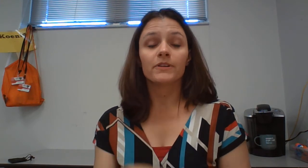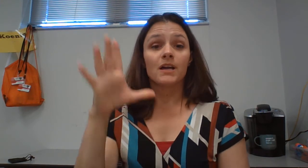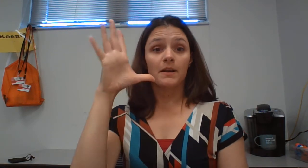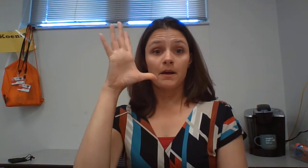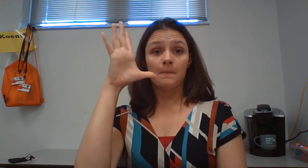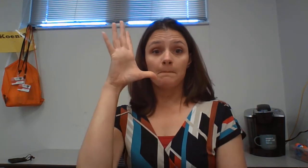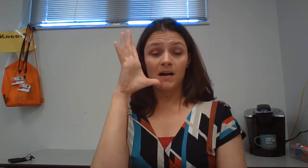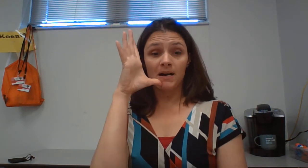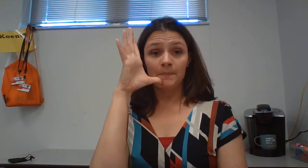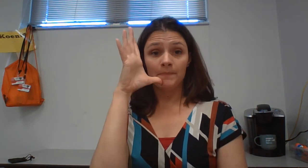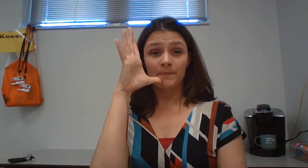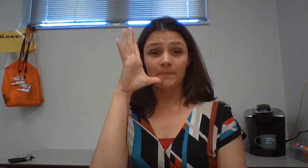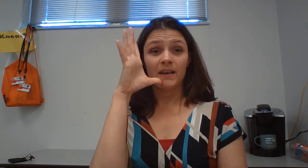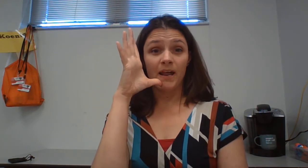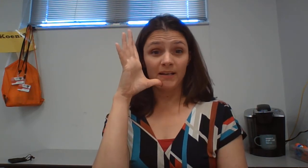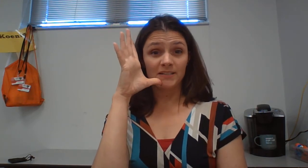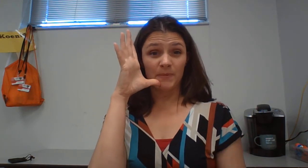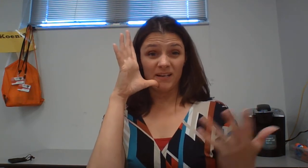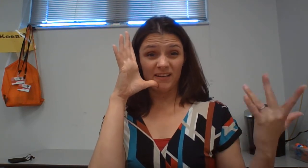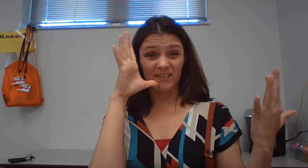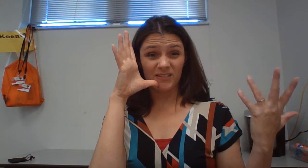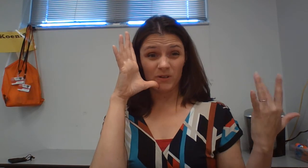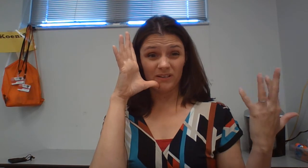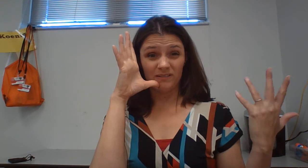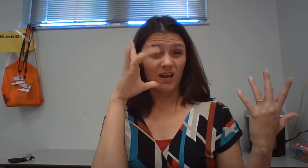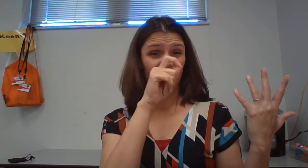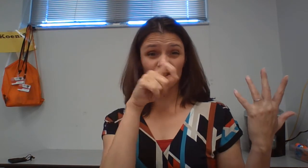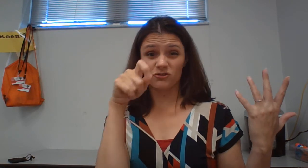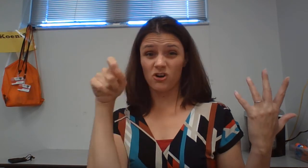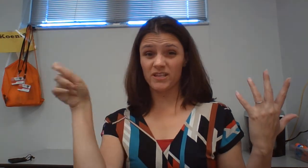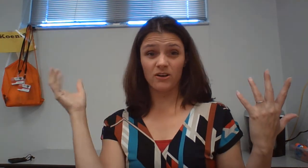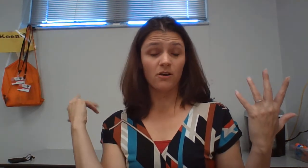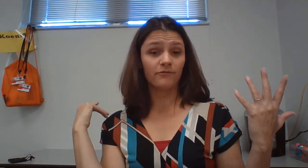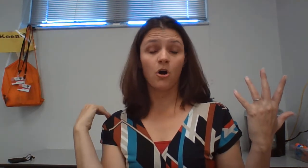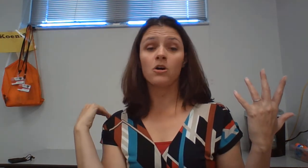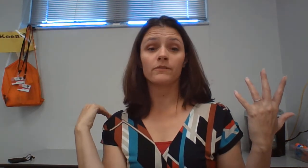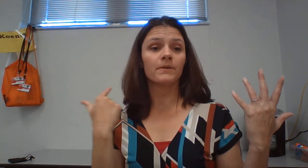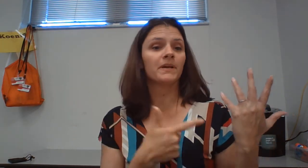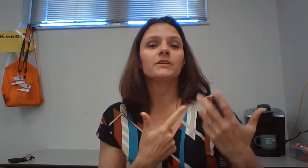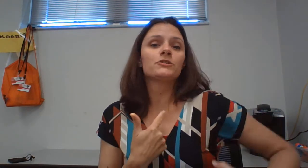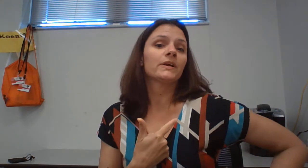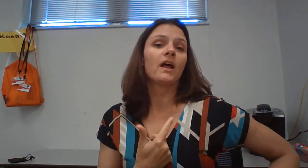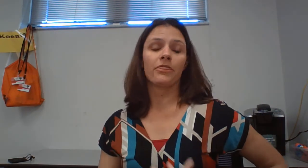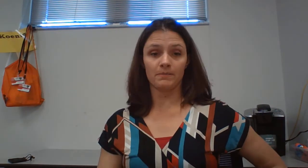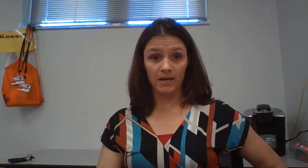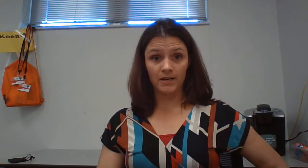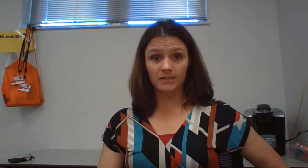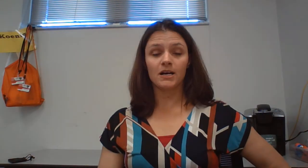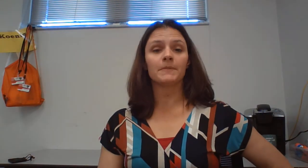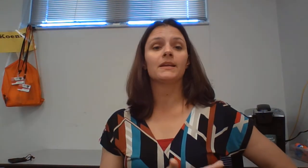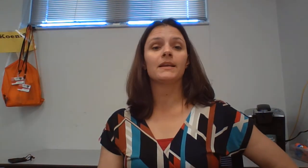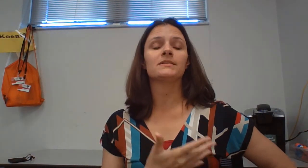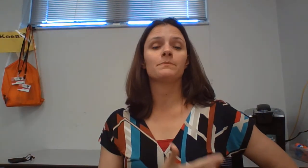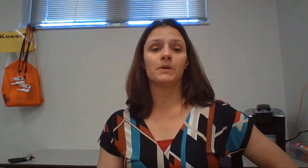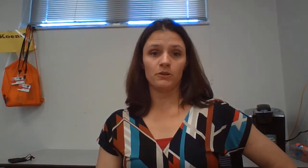sign mom, non-dominant hand, this one, I can just cross that off for all of them. It's doing nothing. My non-dominant isn't being used